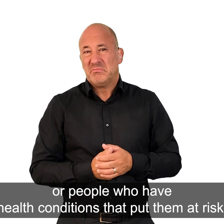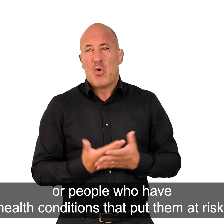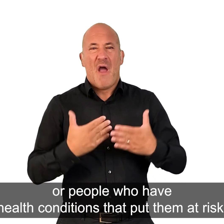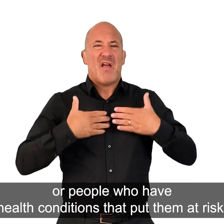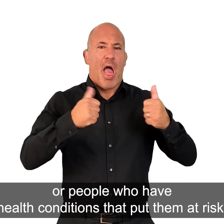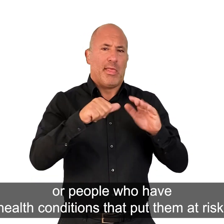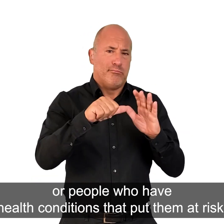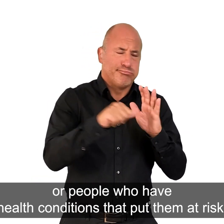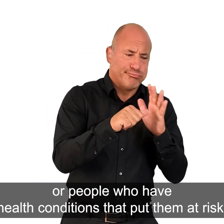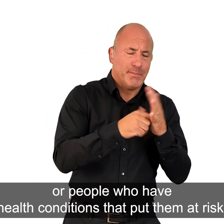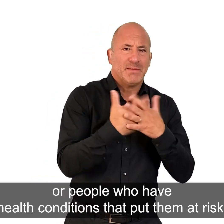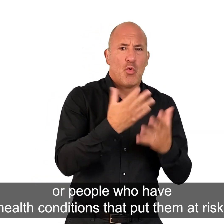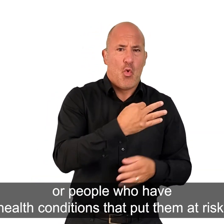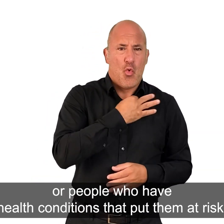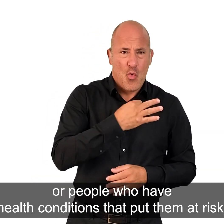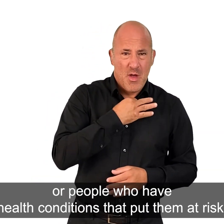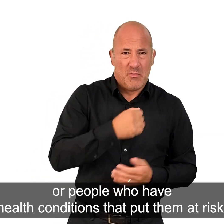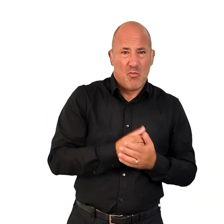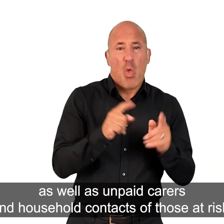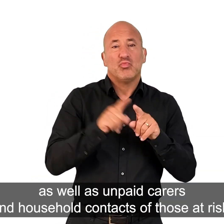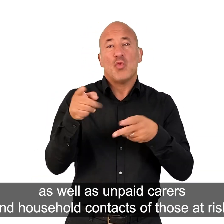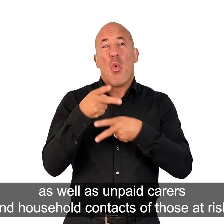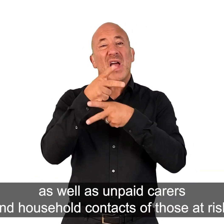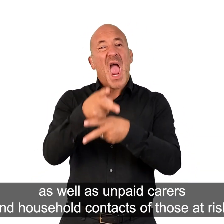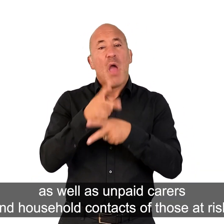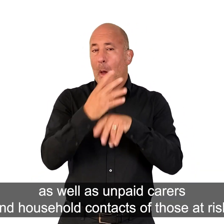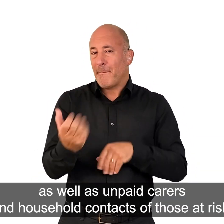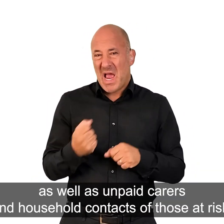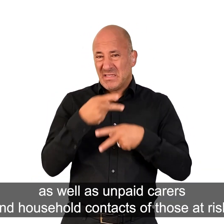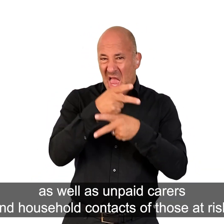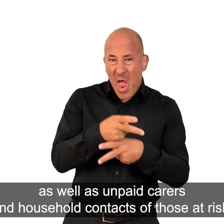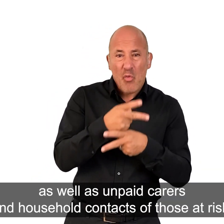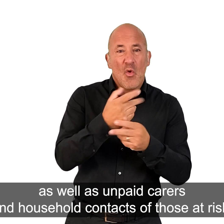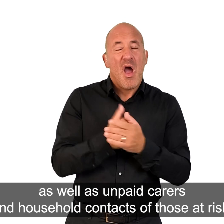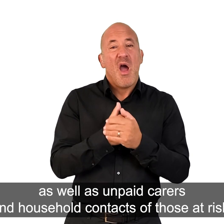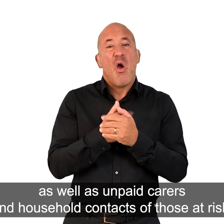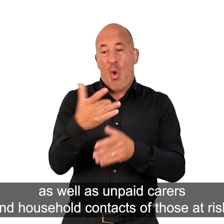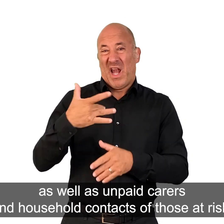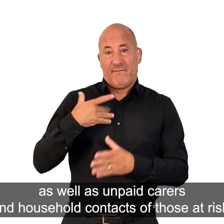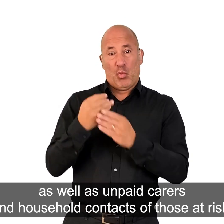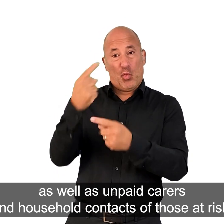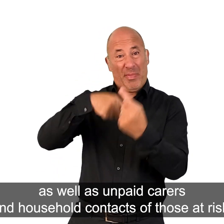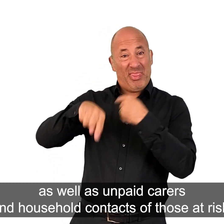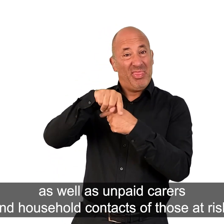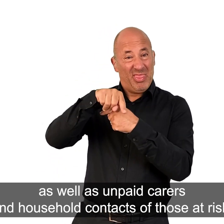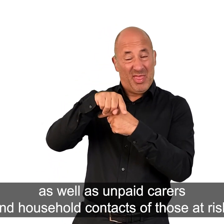or people who have health conditions that put them at risk, as well as unpaid carers and household contacts of those at risk,